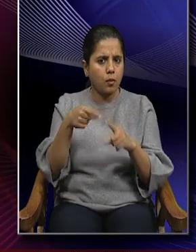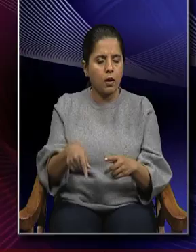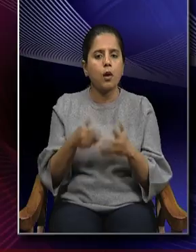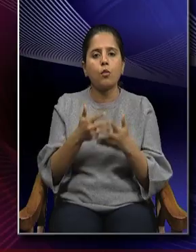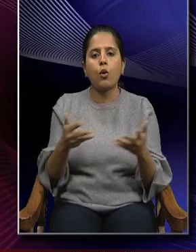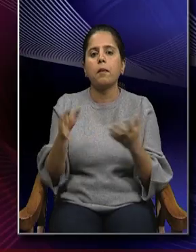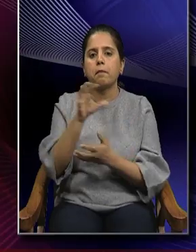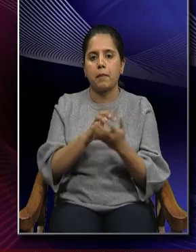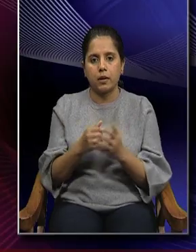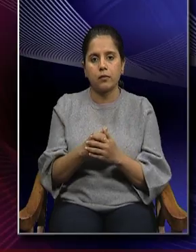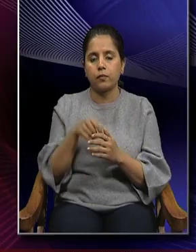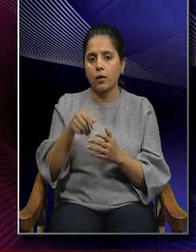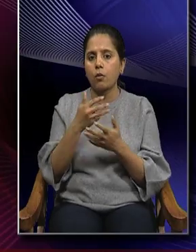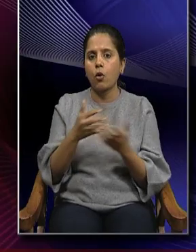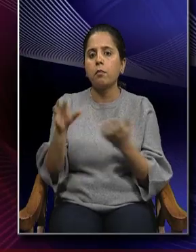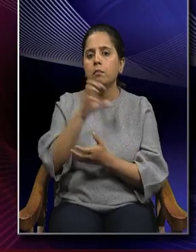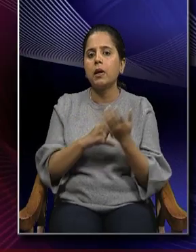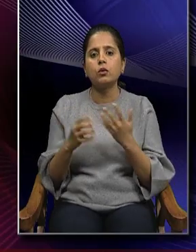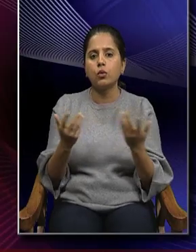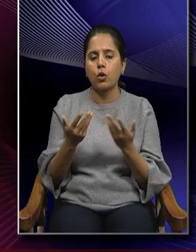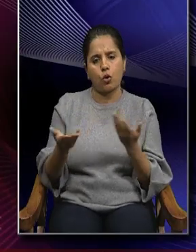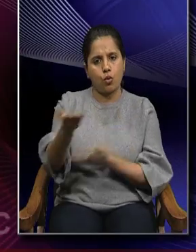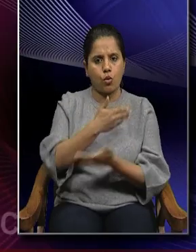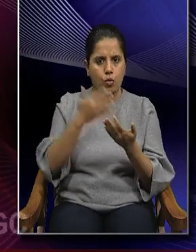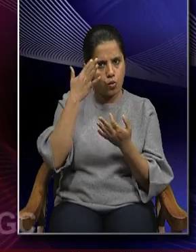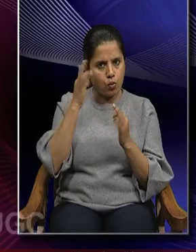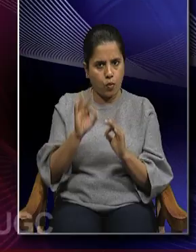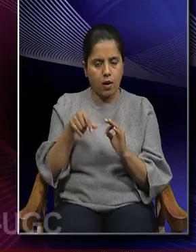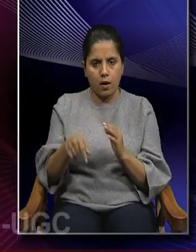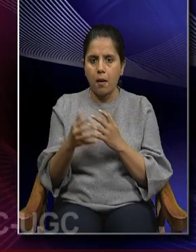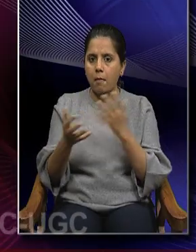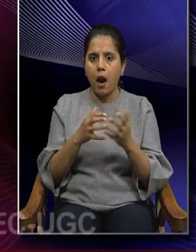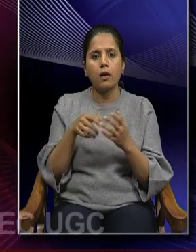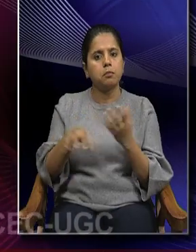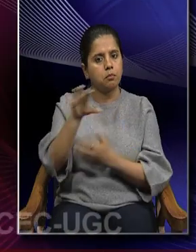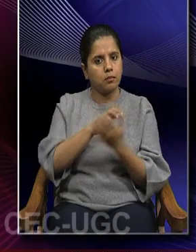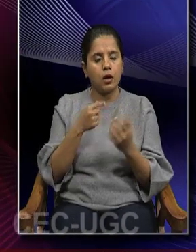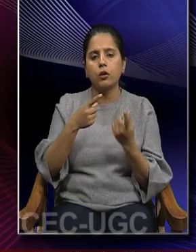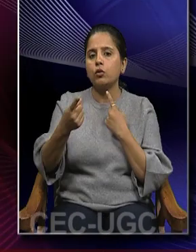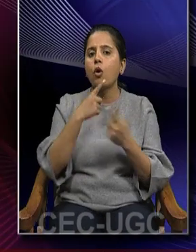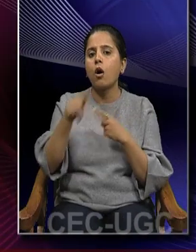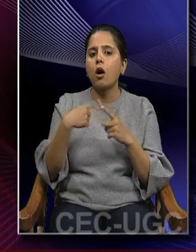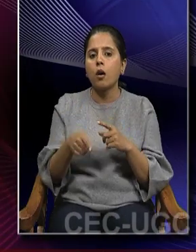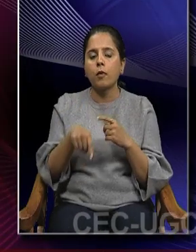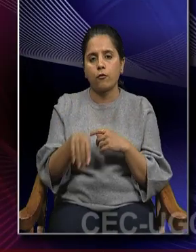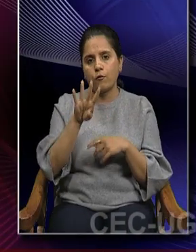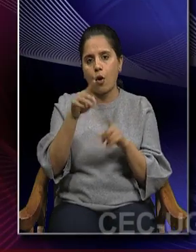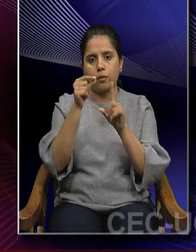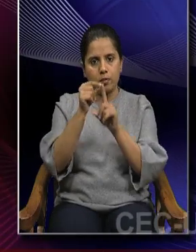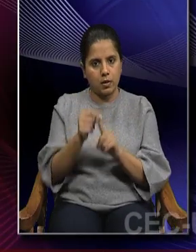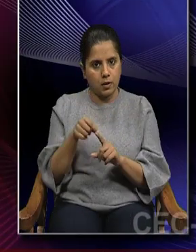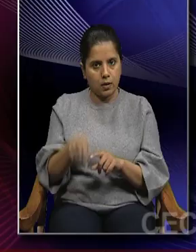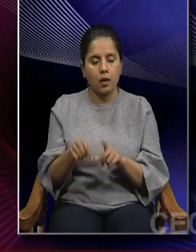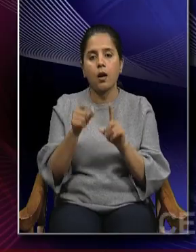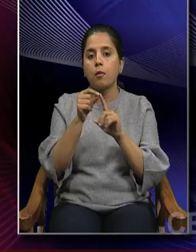mix. What is product mix? We all know about marketing mix. In marketing mix, we talk about the 4 P's: